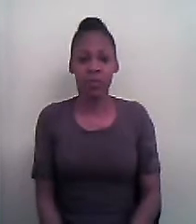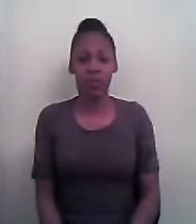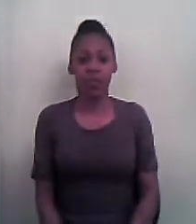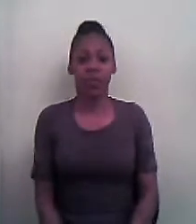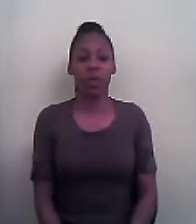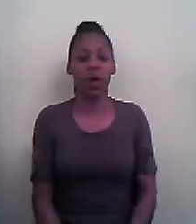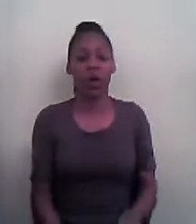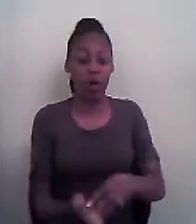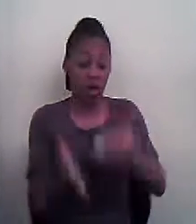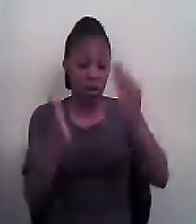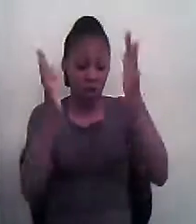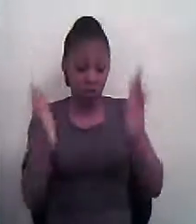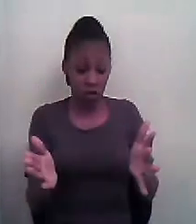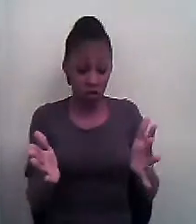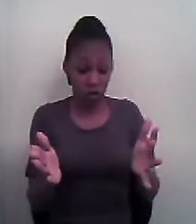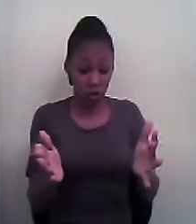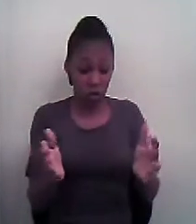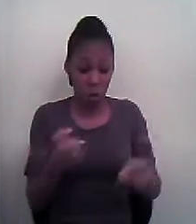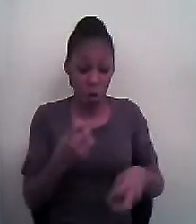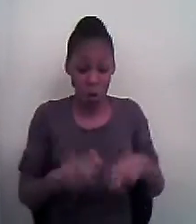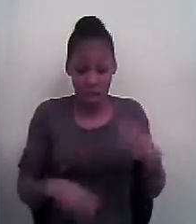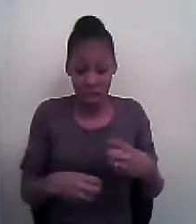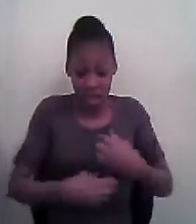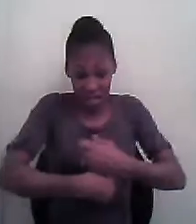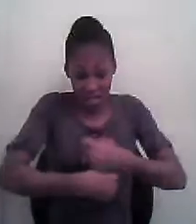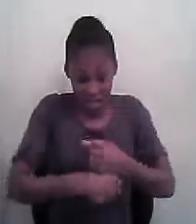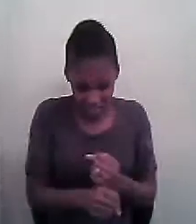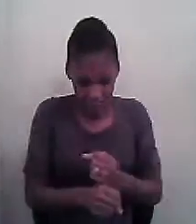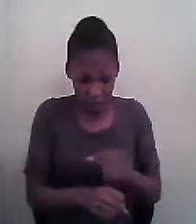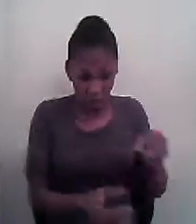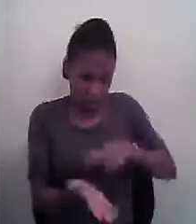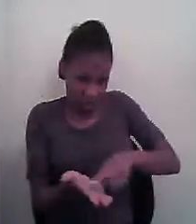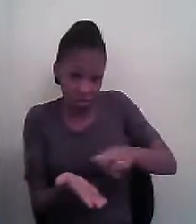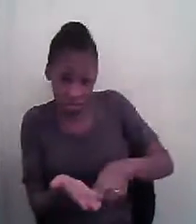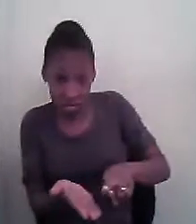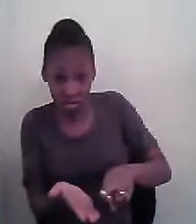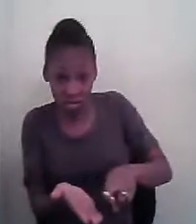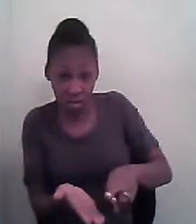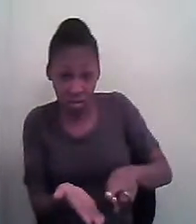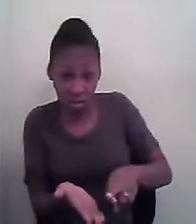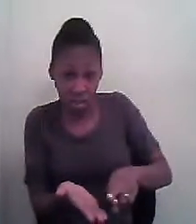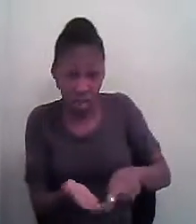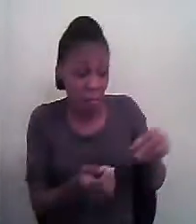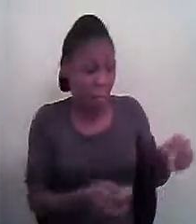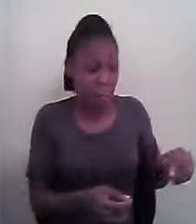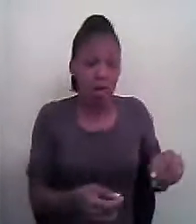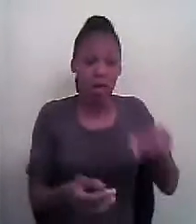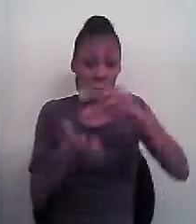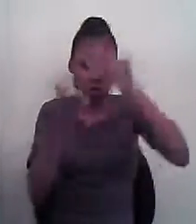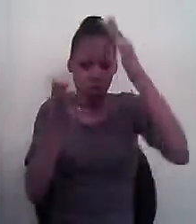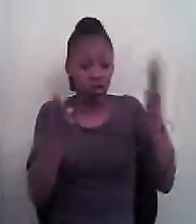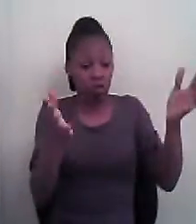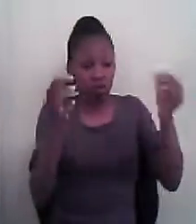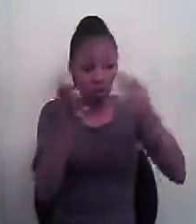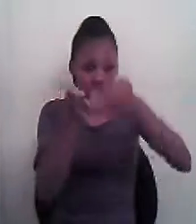their sources. So students usually come to class with an article that they've researched on the topic, and then I have all